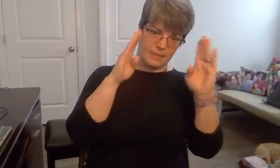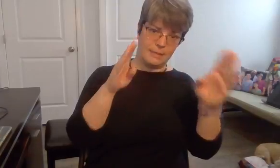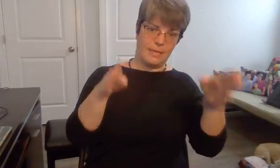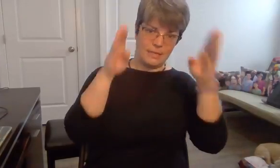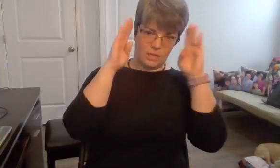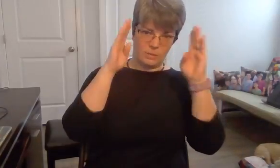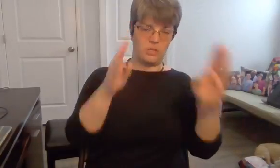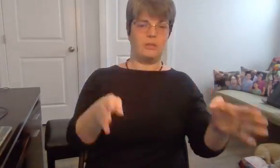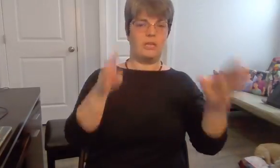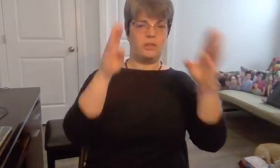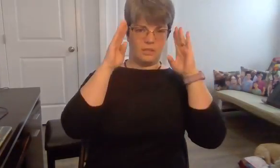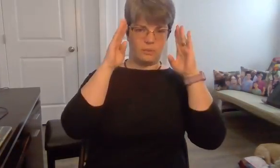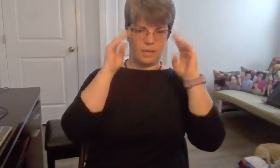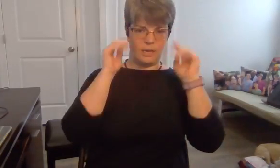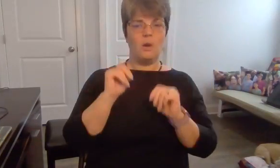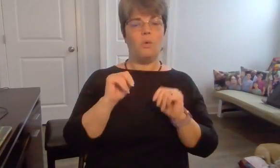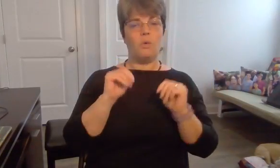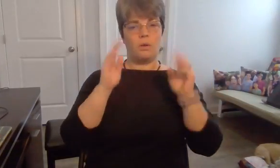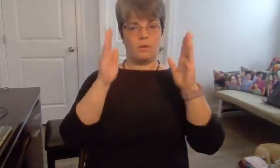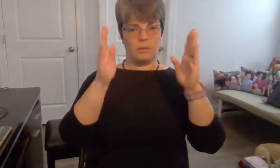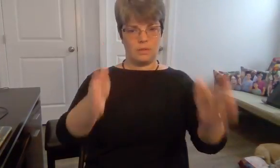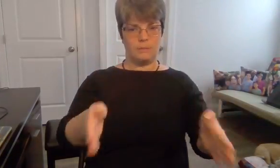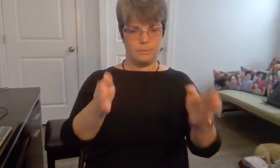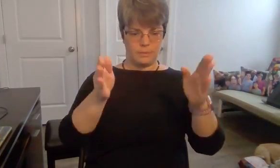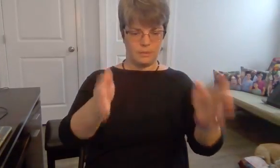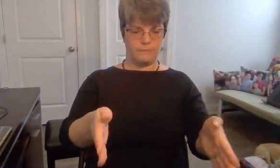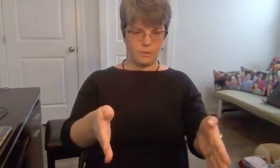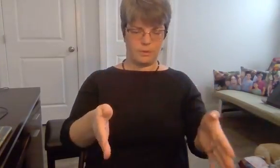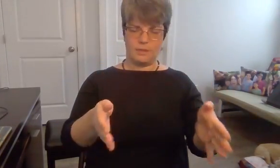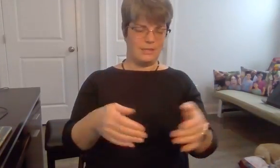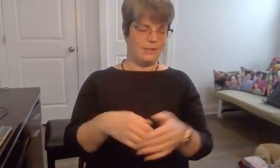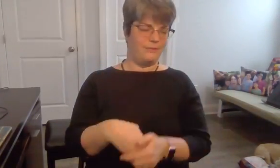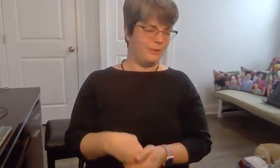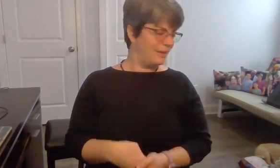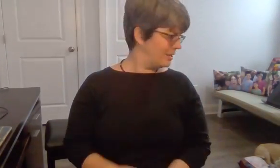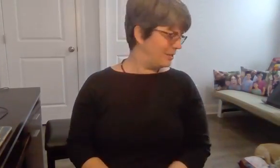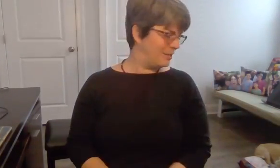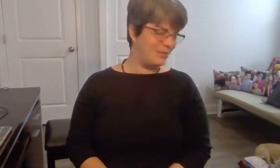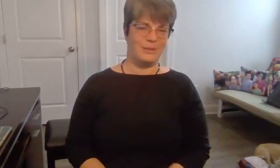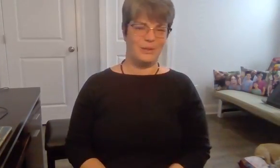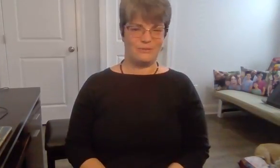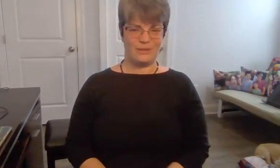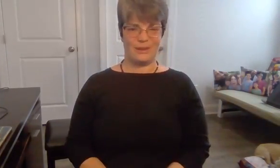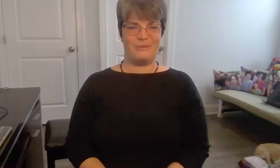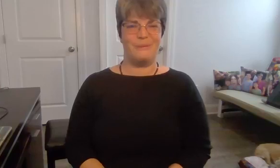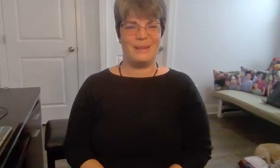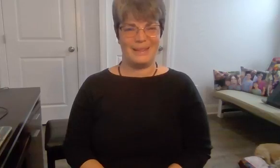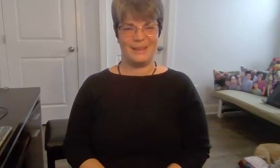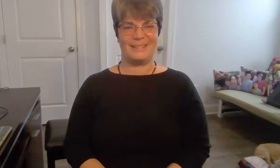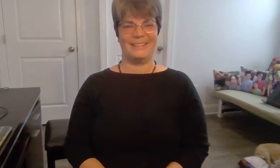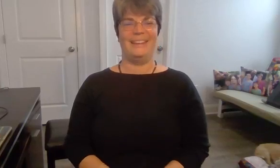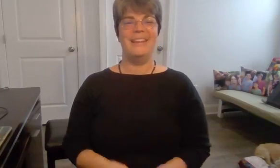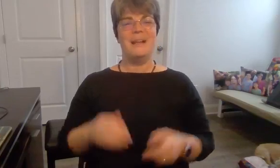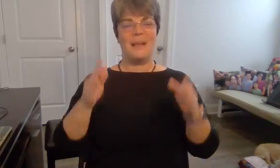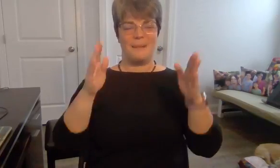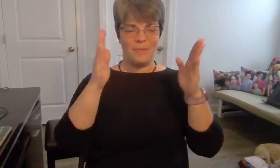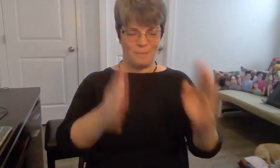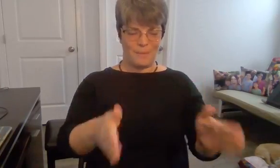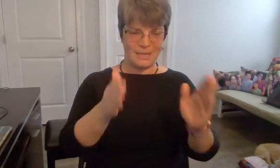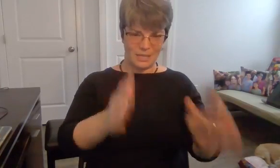Pay attention, get your attention this way, or to the floor, not to the floor. I just saw my dog falling off her bed in the background. Pay attention